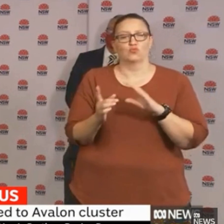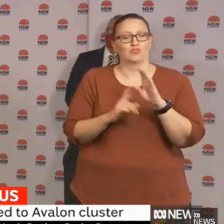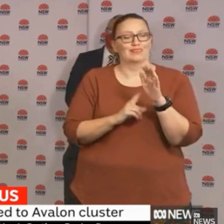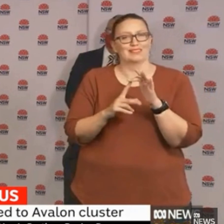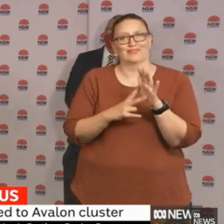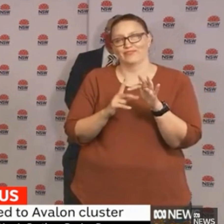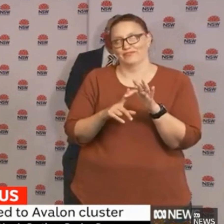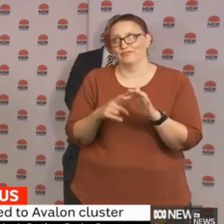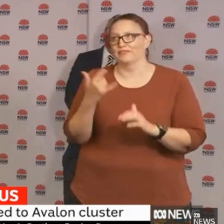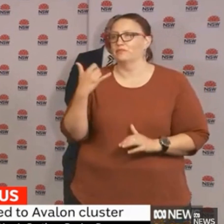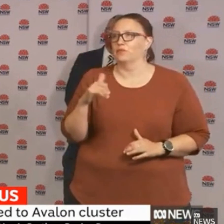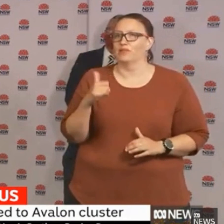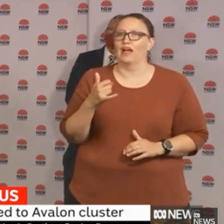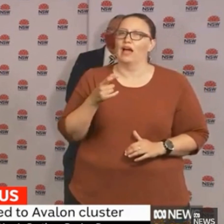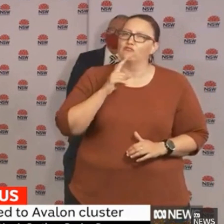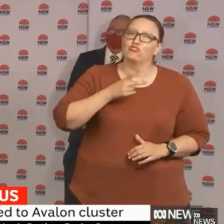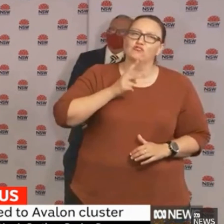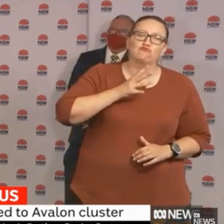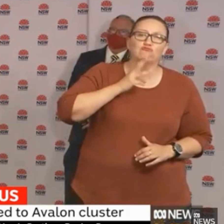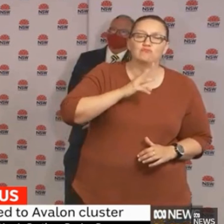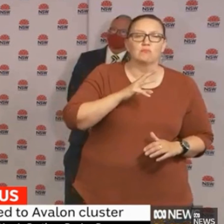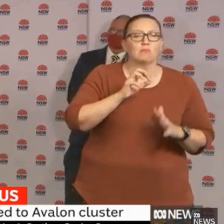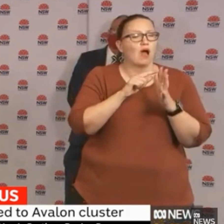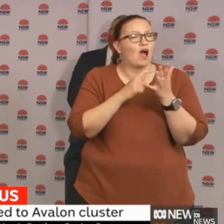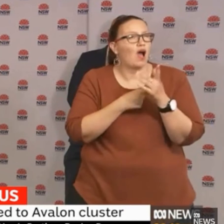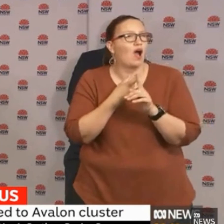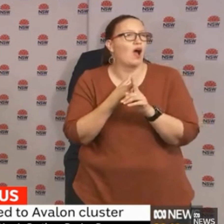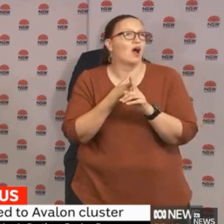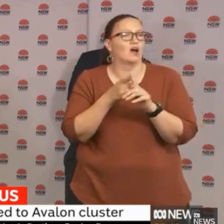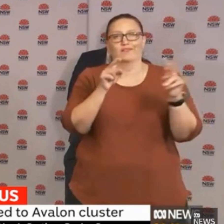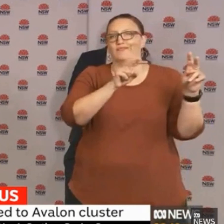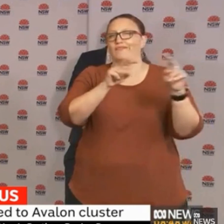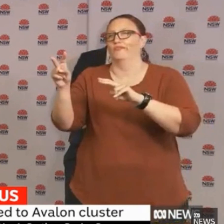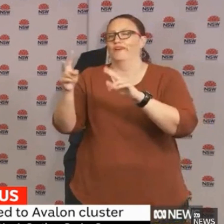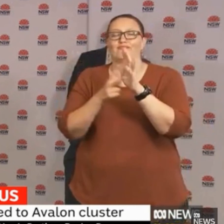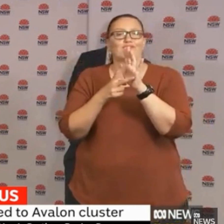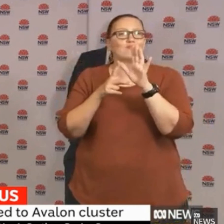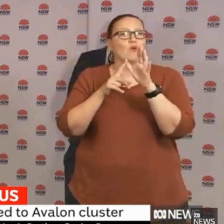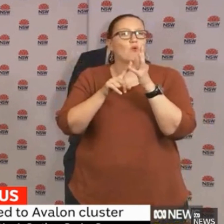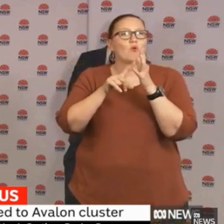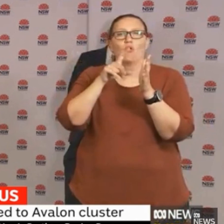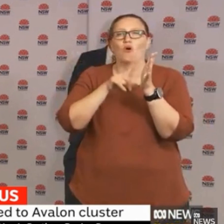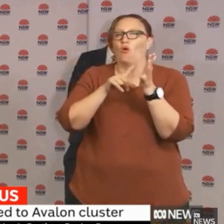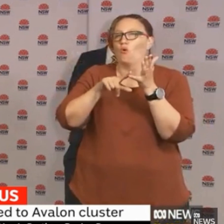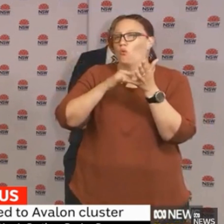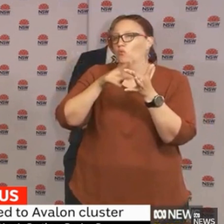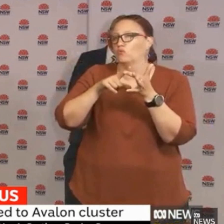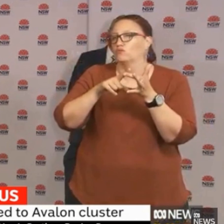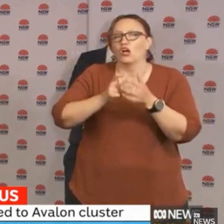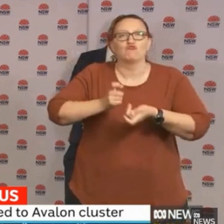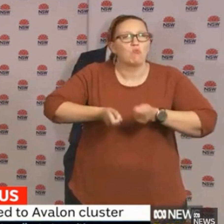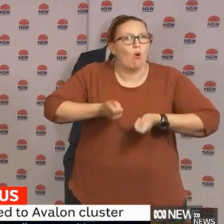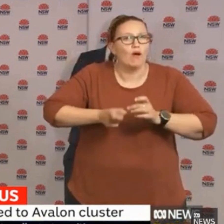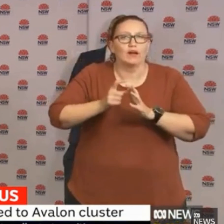there are probably hundreds of parks and vantage points, Vaucluse, Drummoyne, North Sydney.